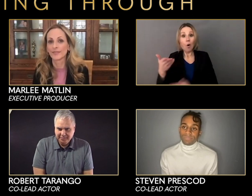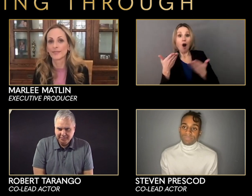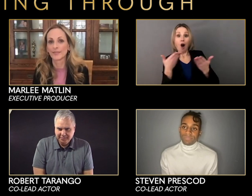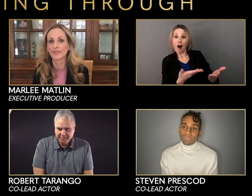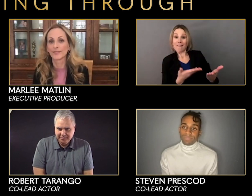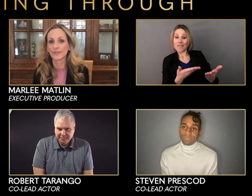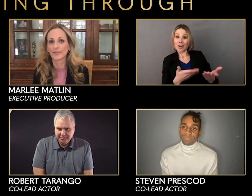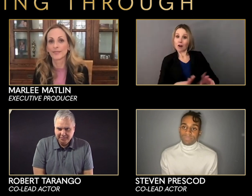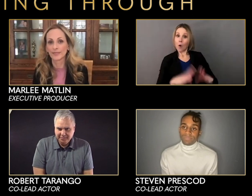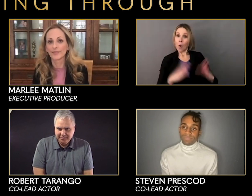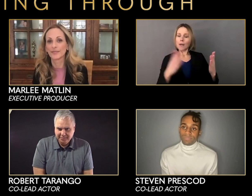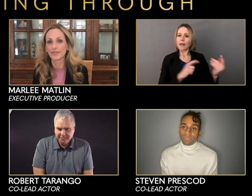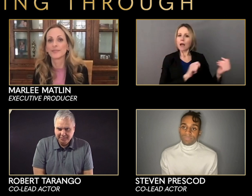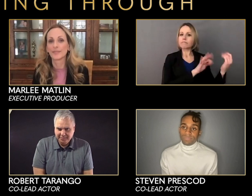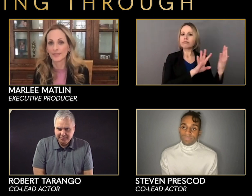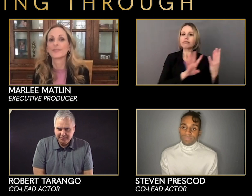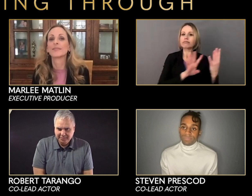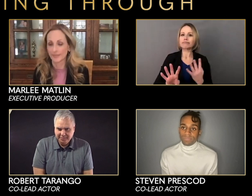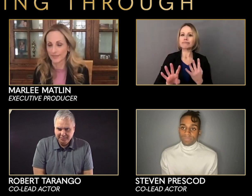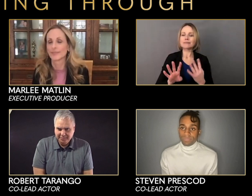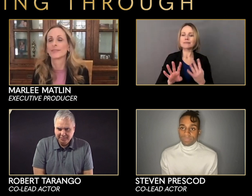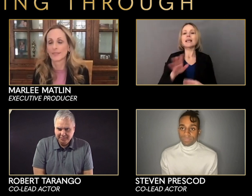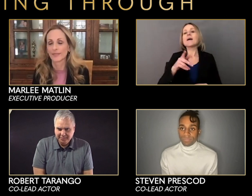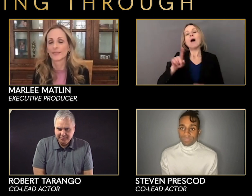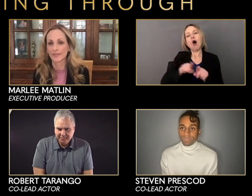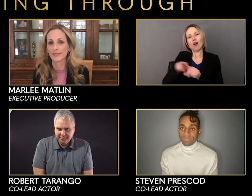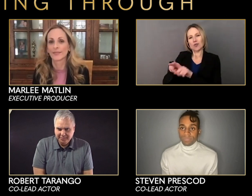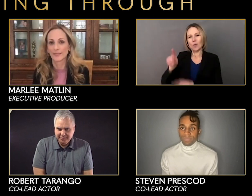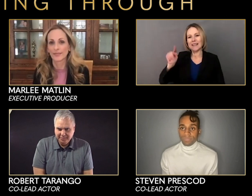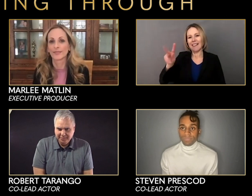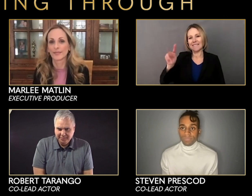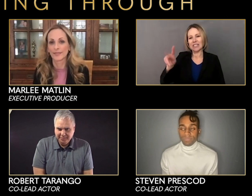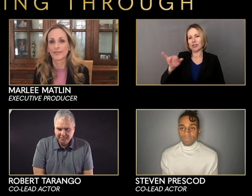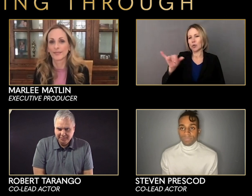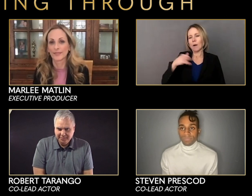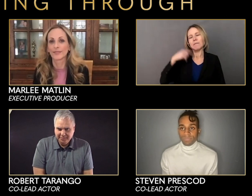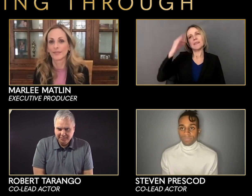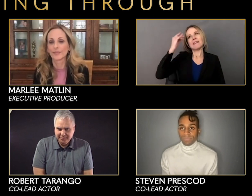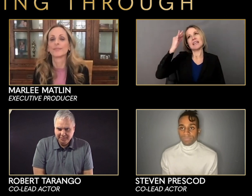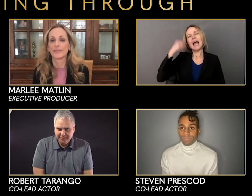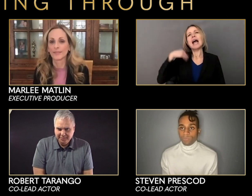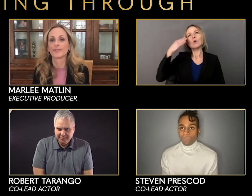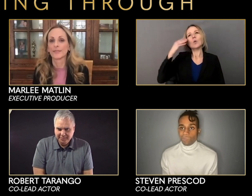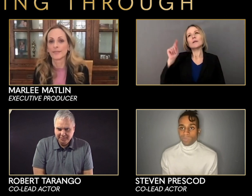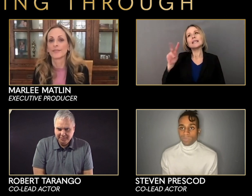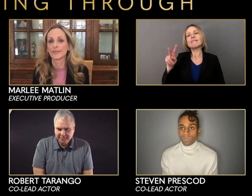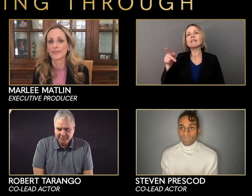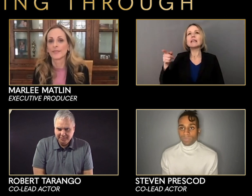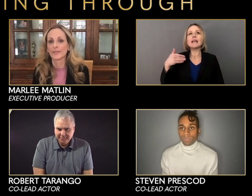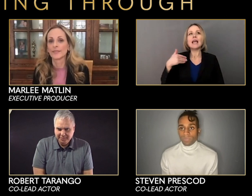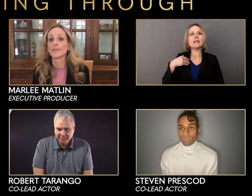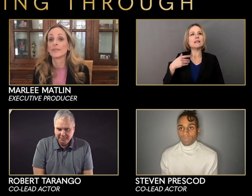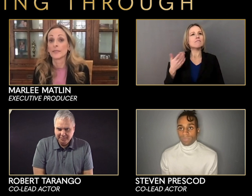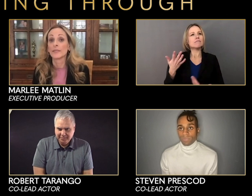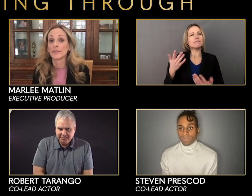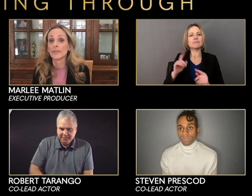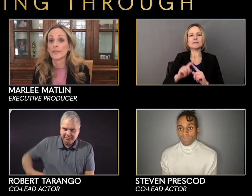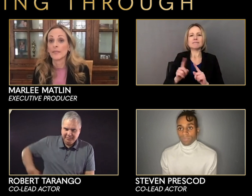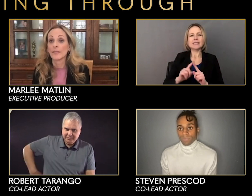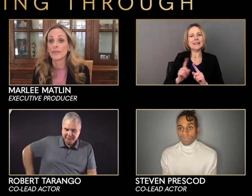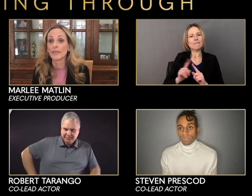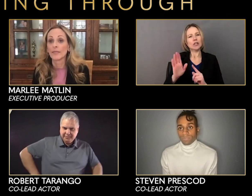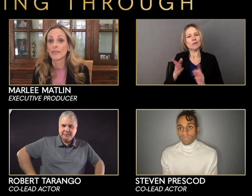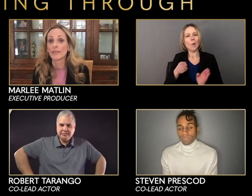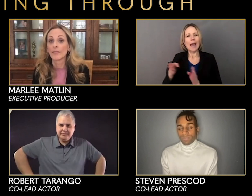about this for television. I know television has a lot of different ways of